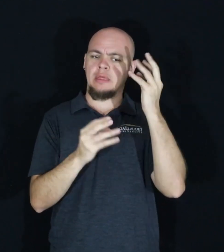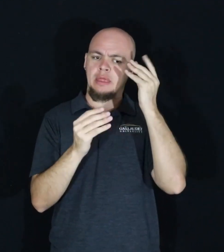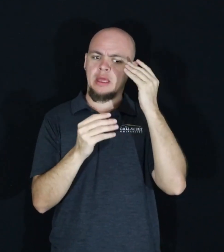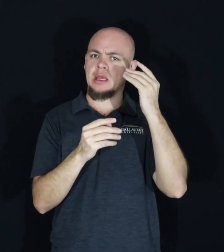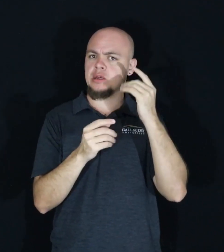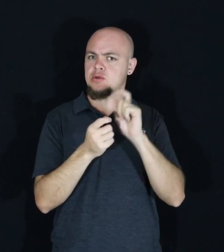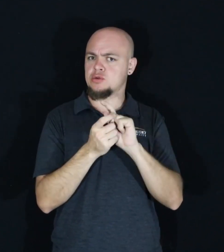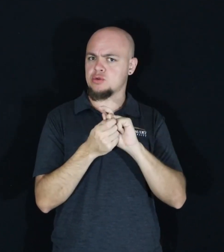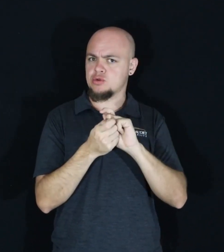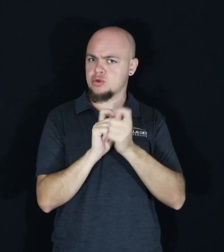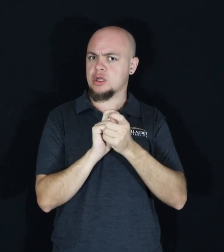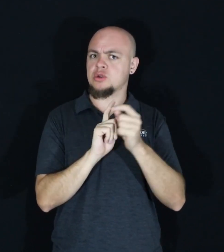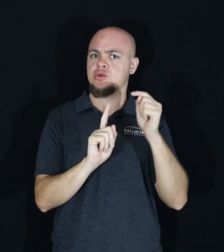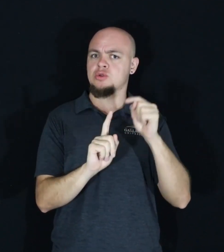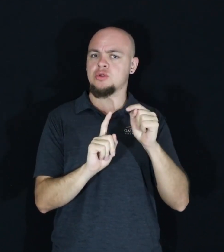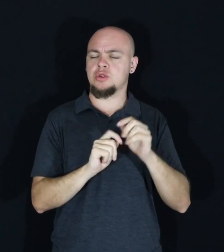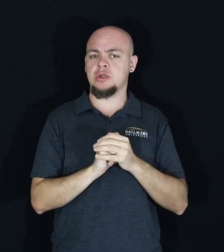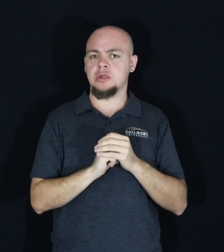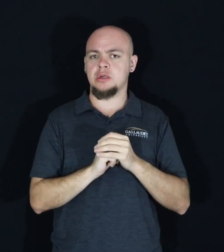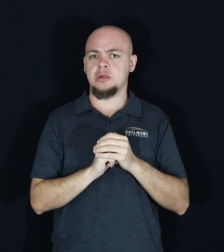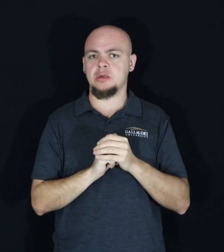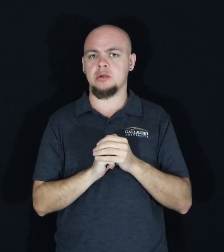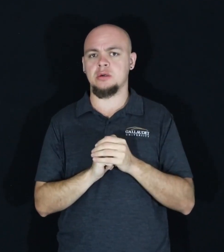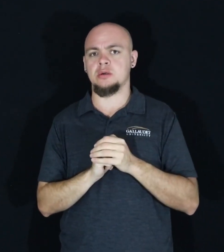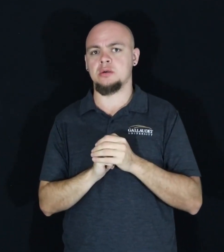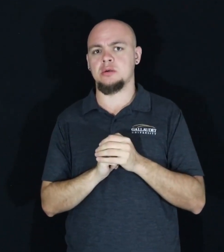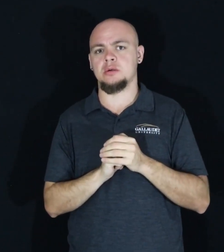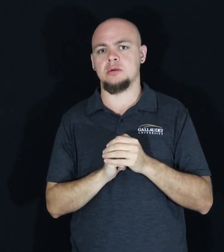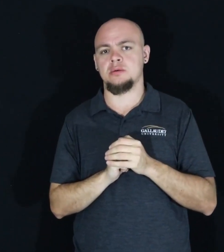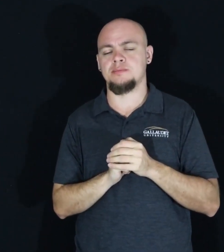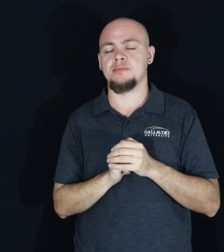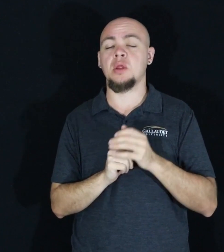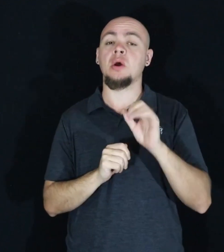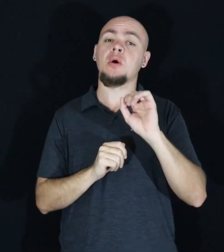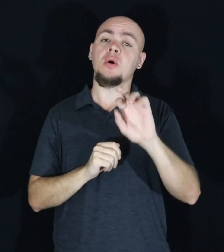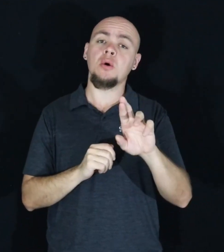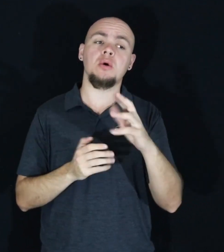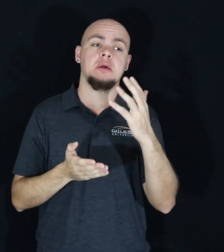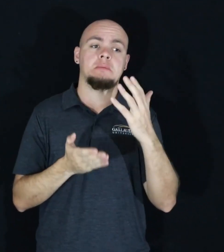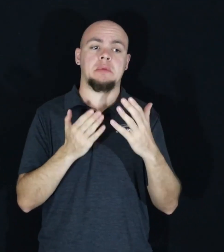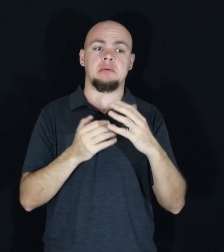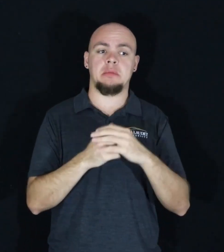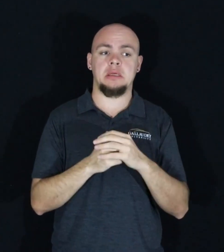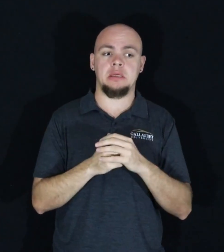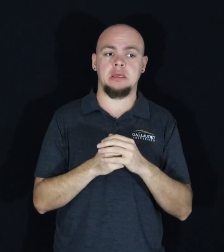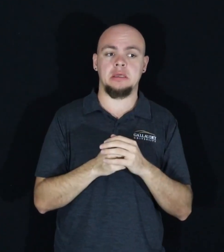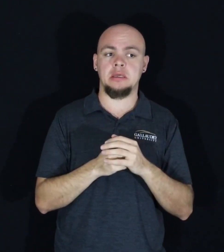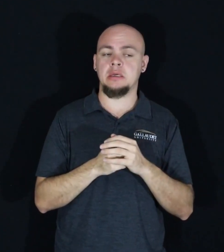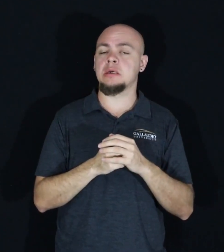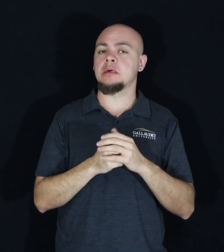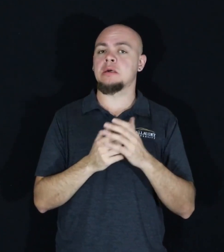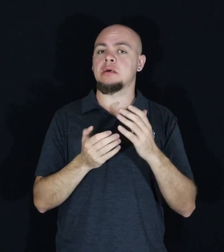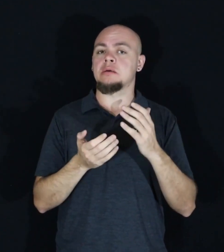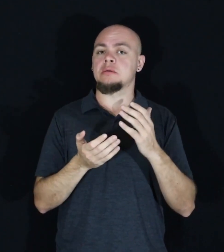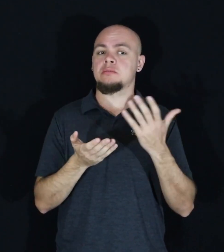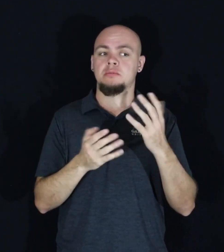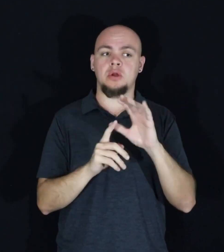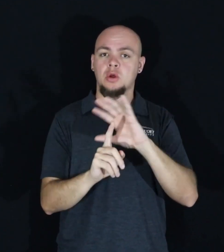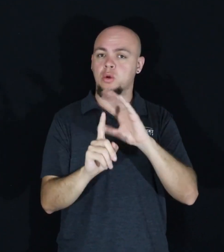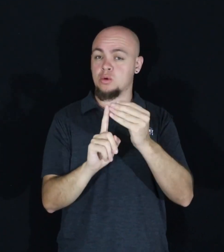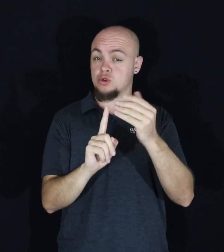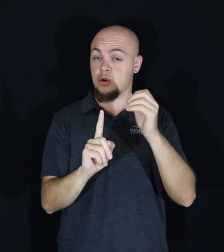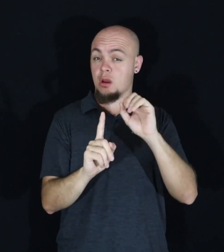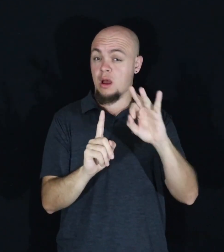about architecture? Or maybe the question rather is, how can we redefine a culture of